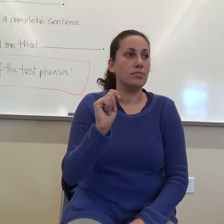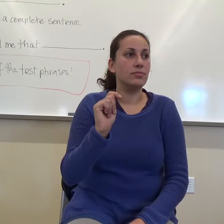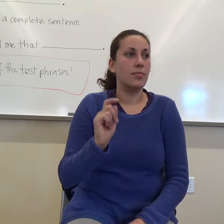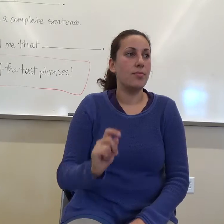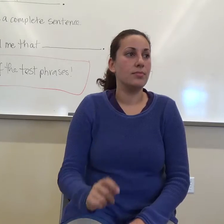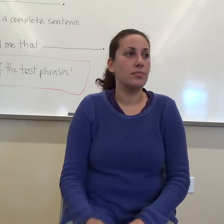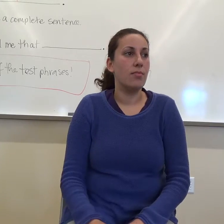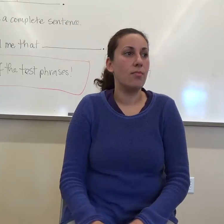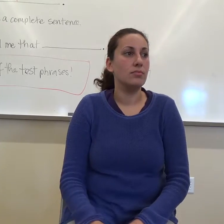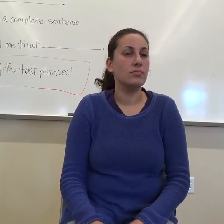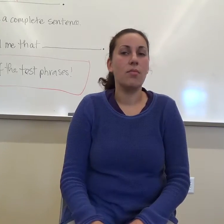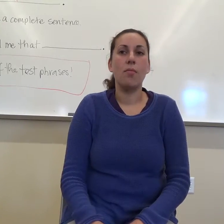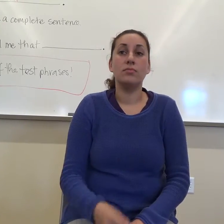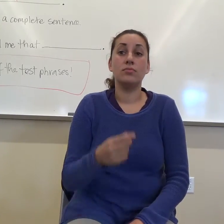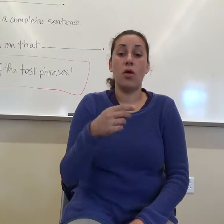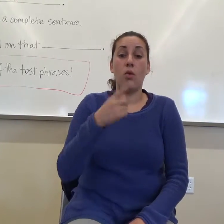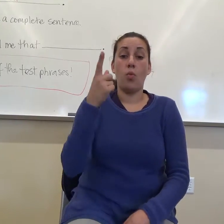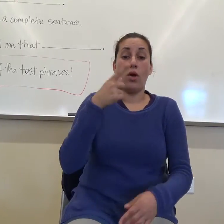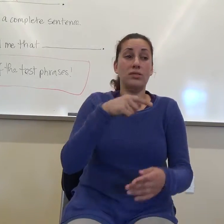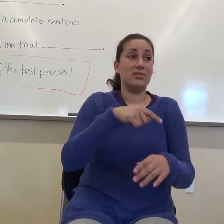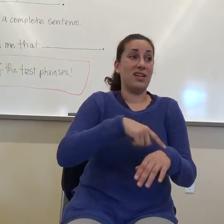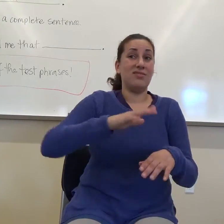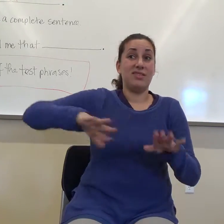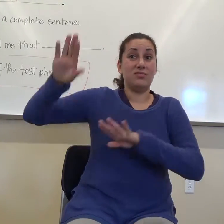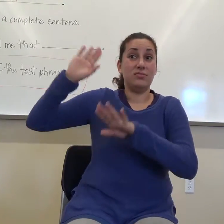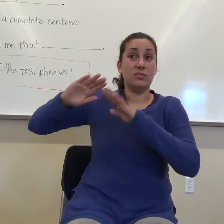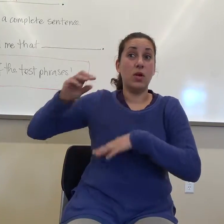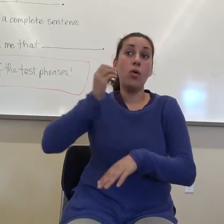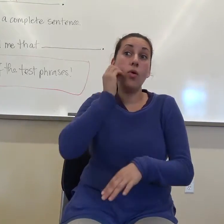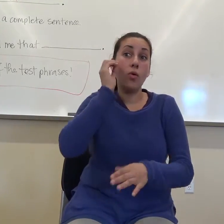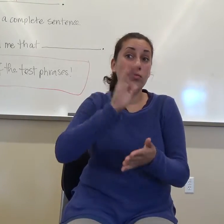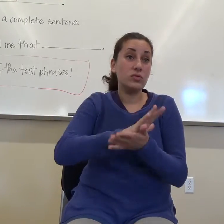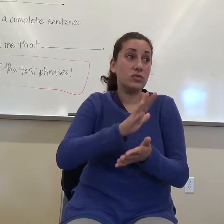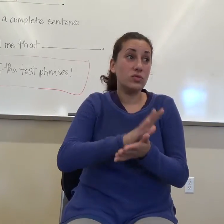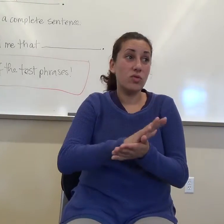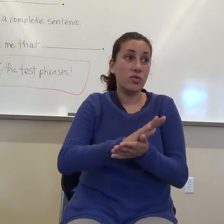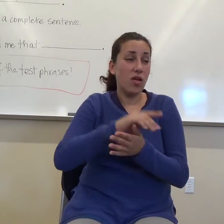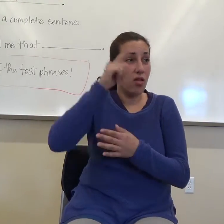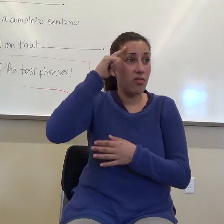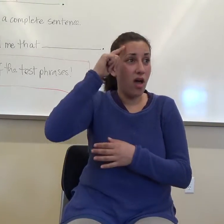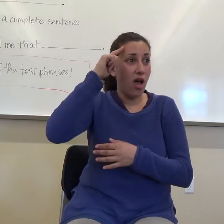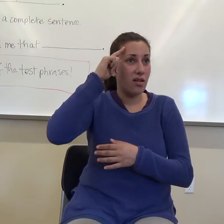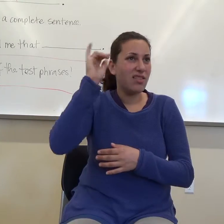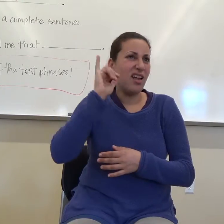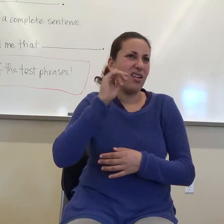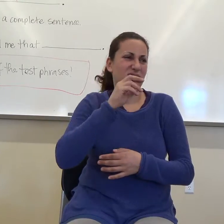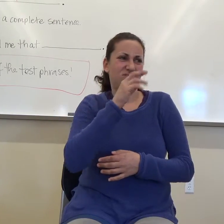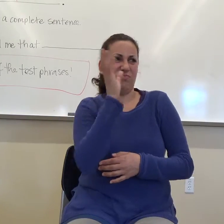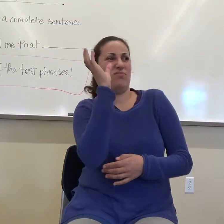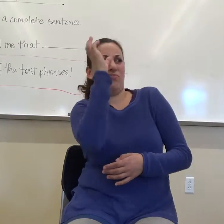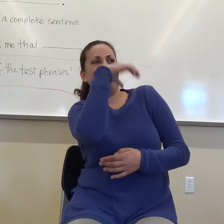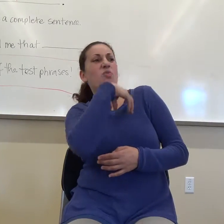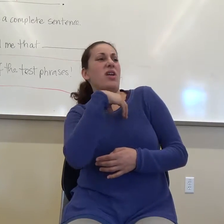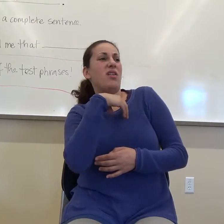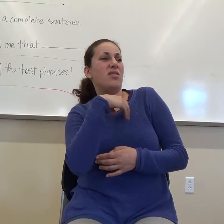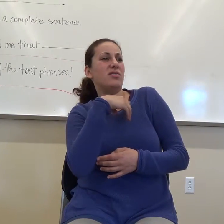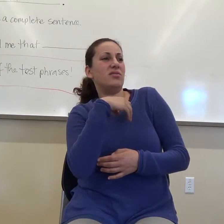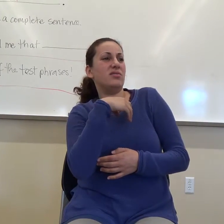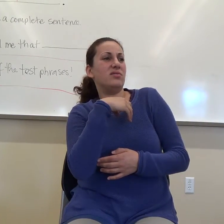time, homeschooling was dismissed as an odd educational practice, but alternative,